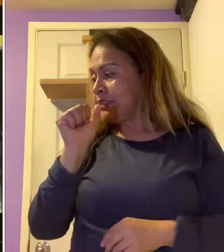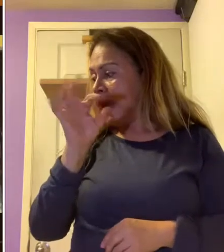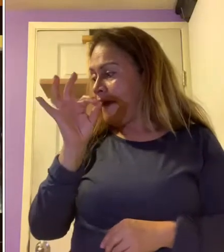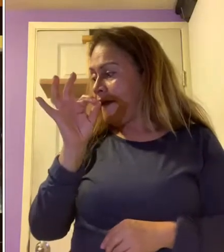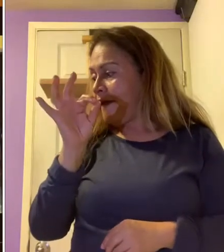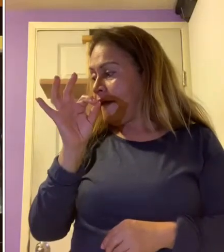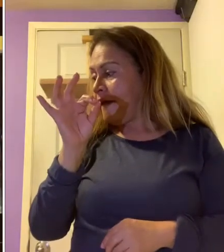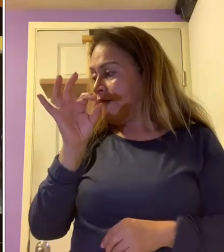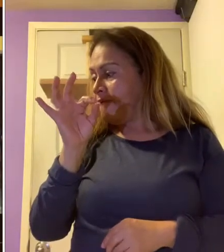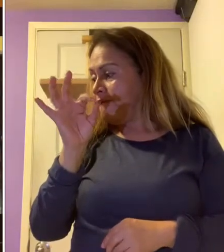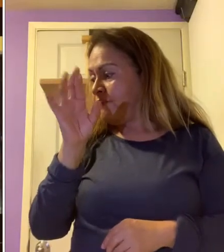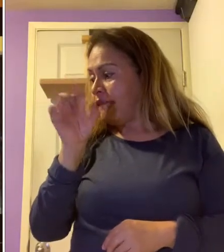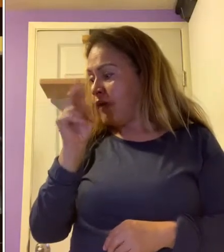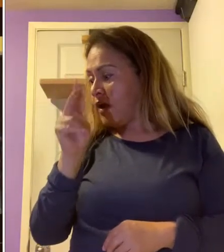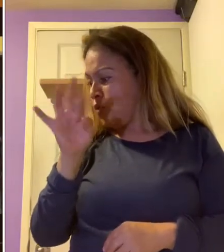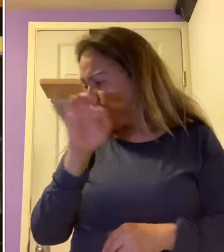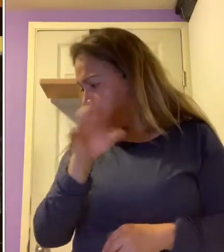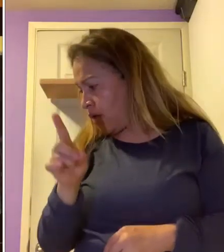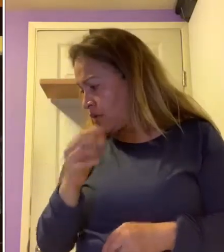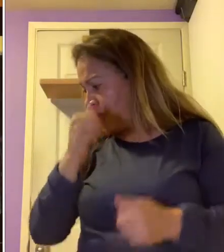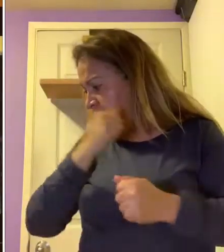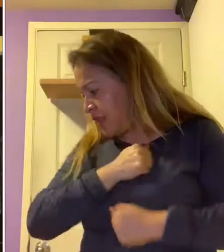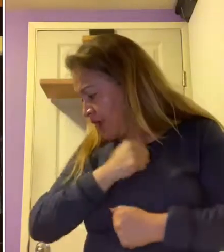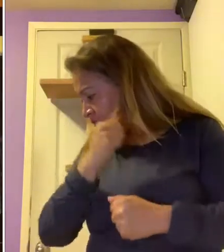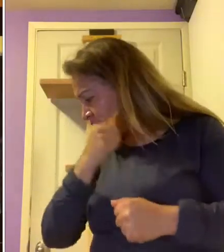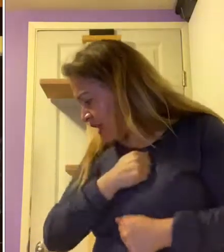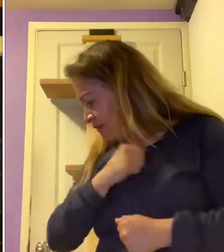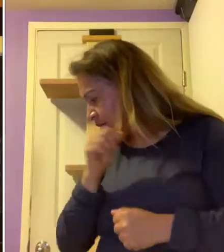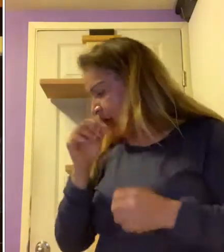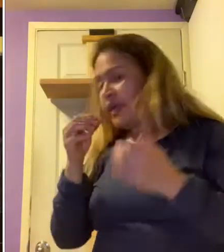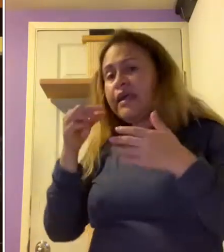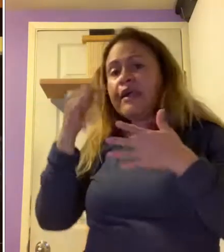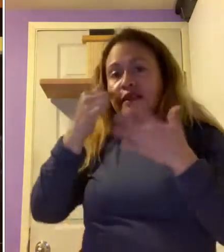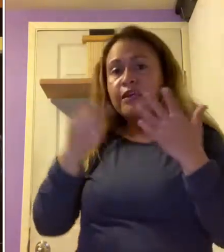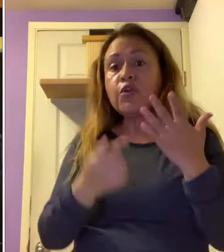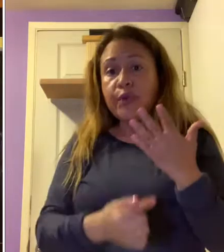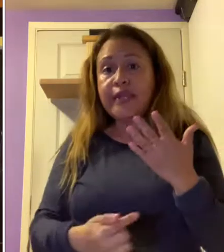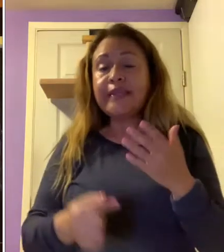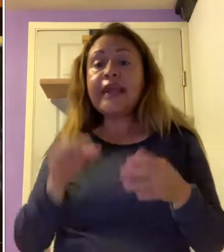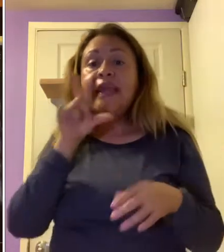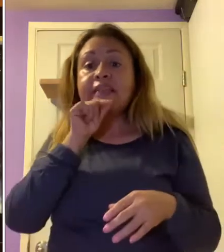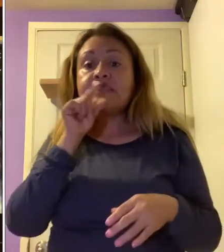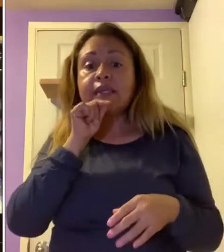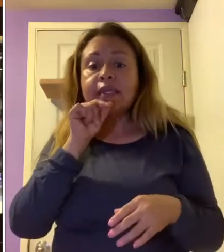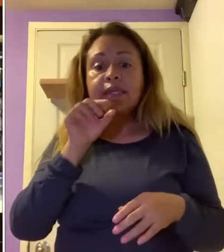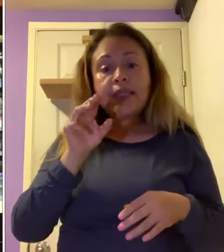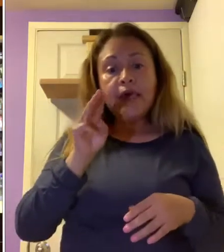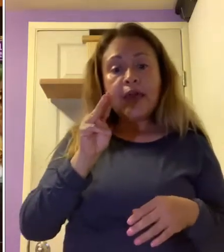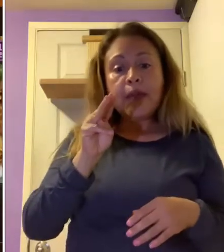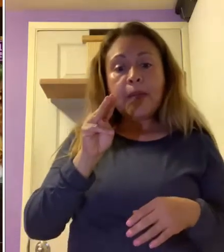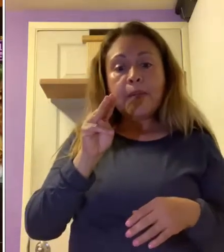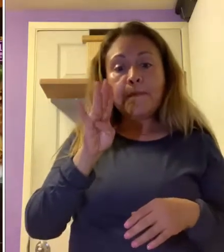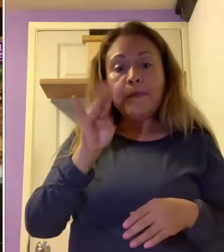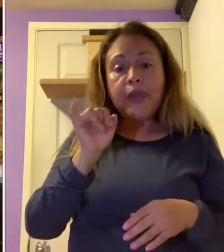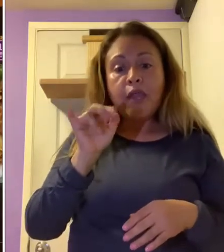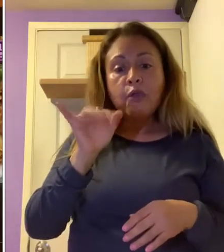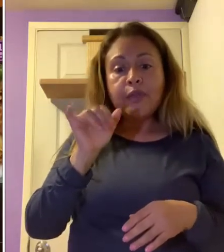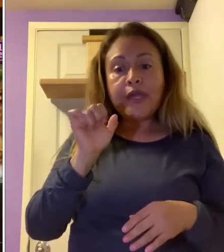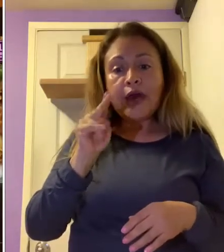Road. Number one, love the name. Number two, love, love, love the ingredients, you guys. This is crazy. The chicken